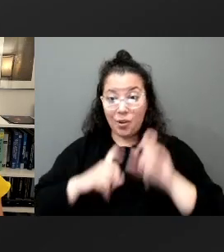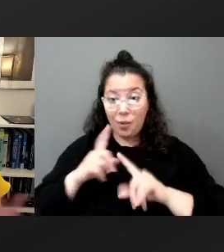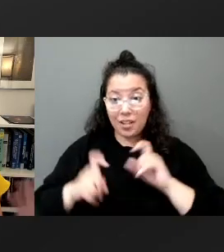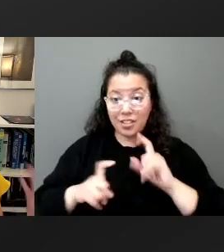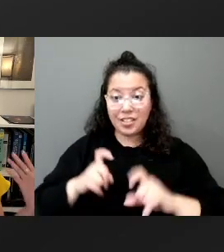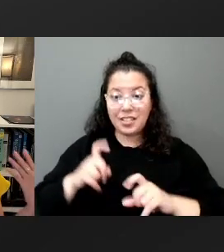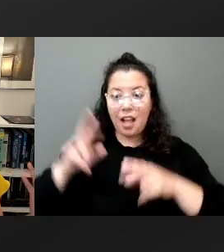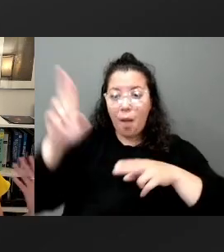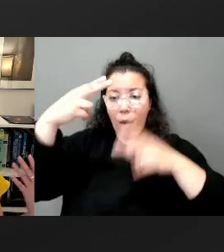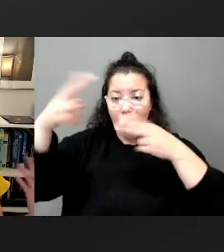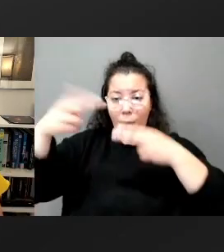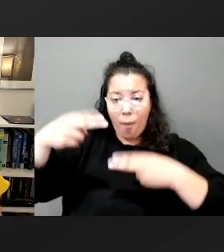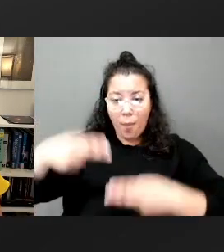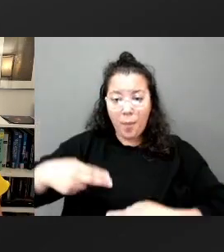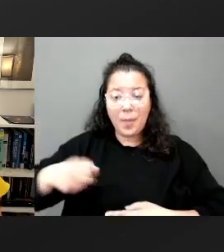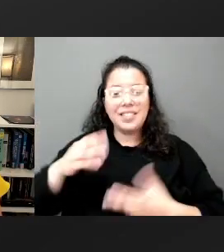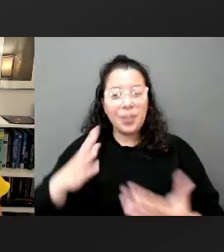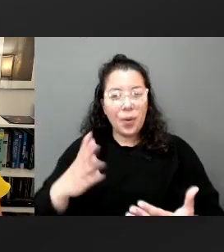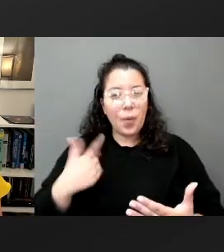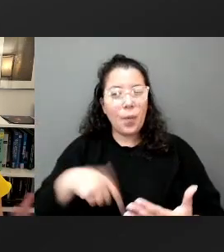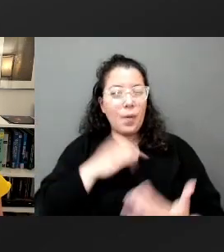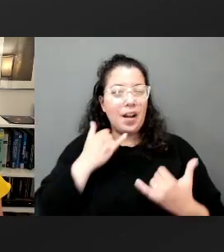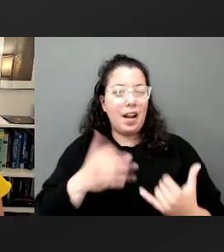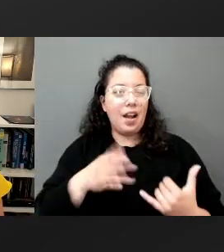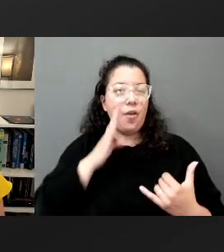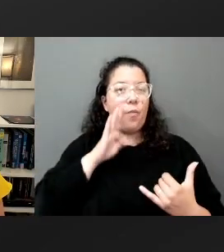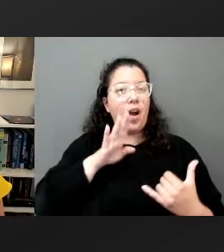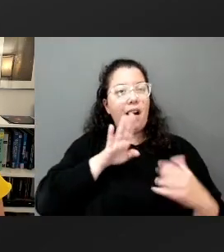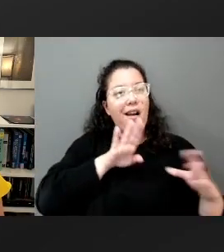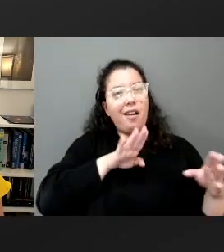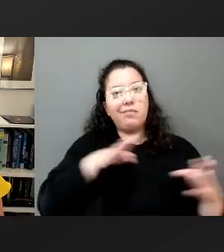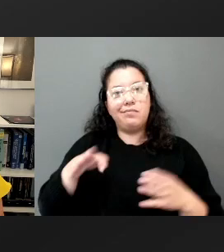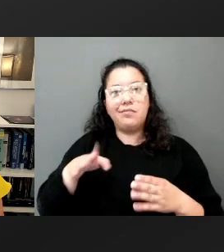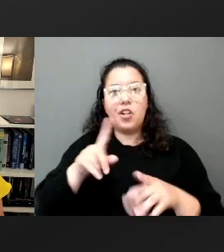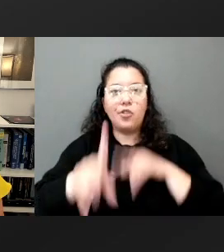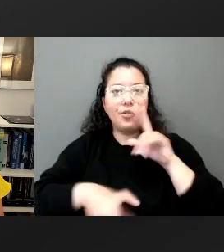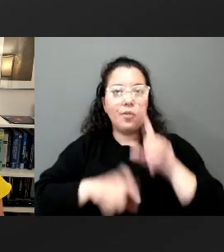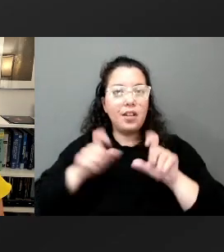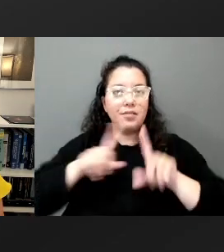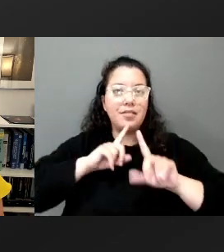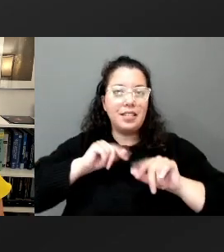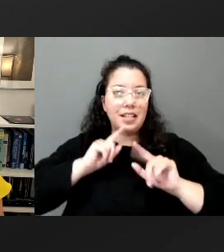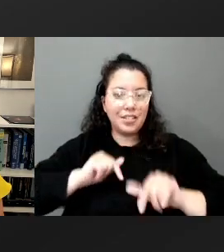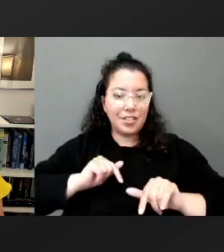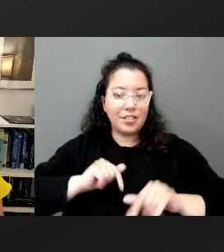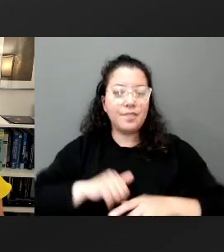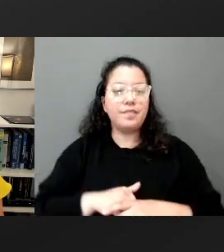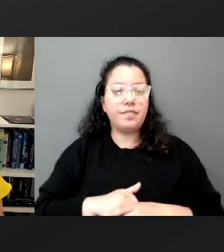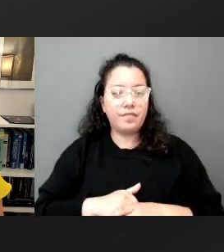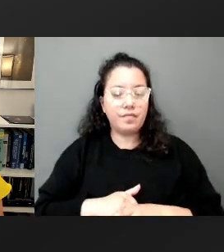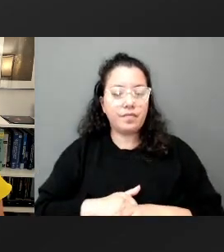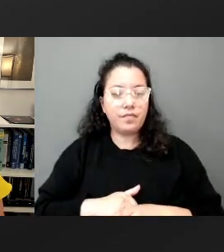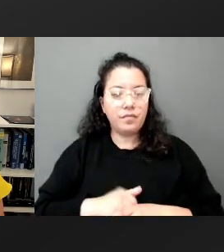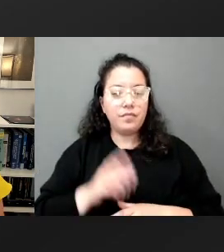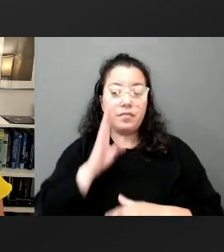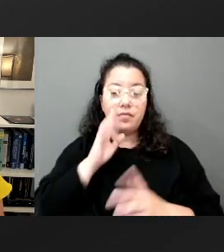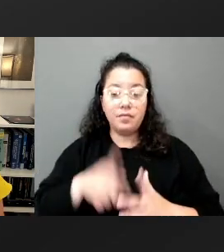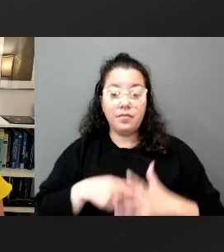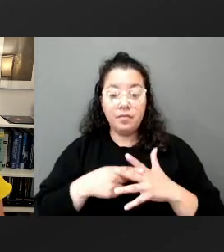we're going to pivot towards the general Q&A, and I'm going to start it off